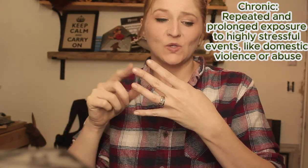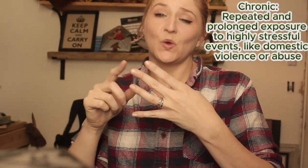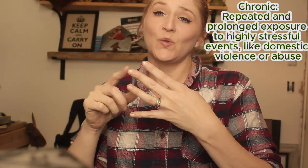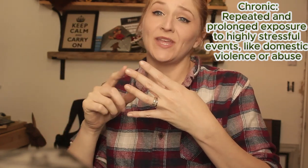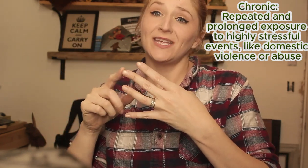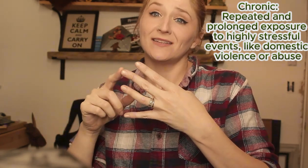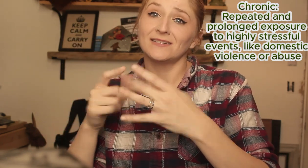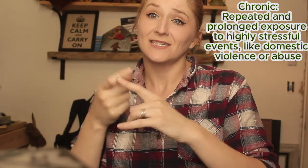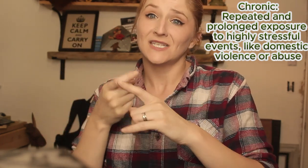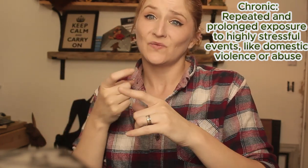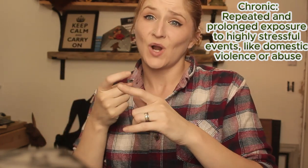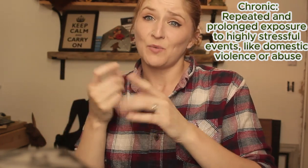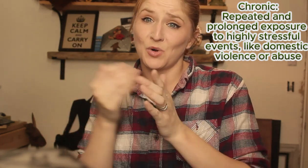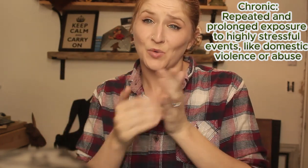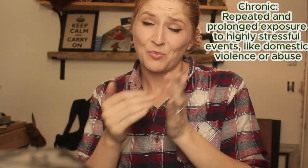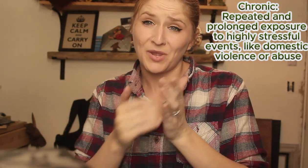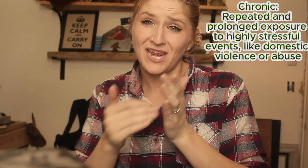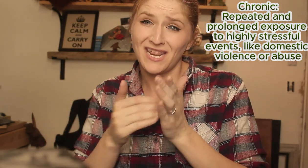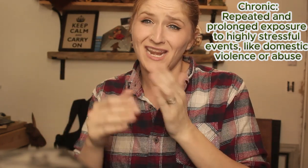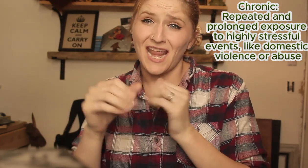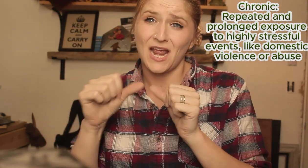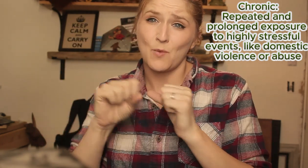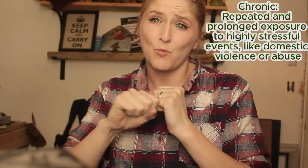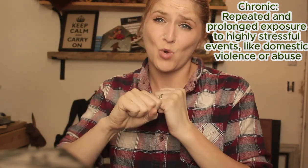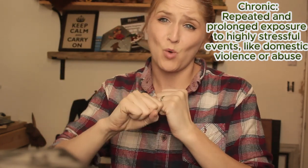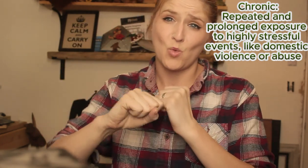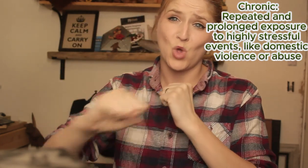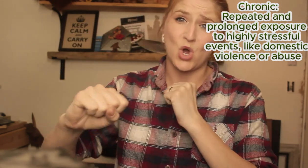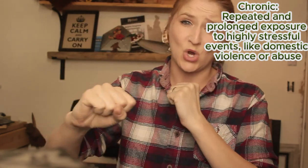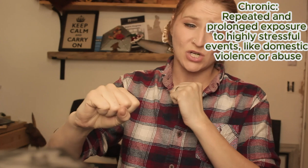So this is from repeated and prolonged